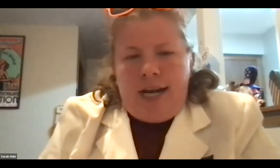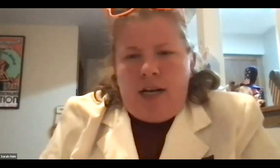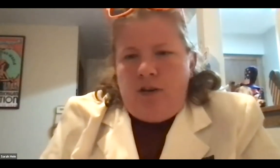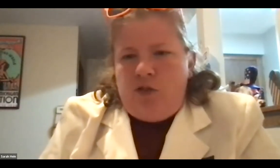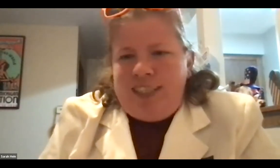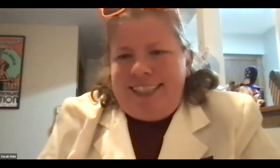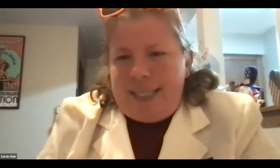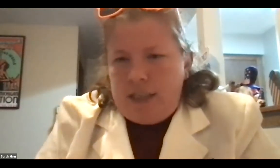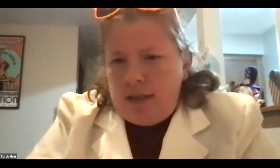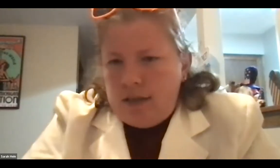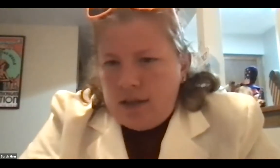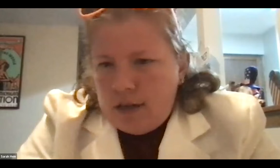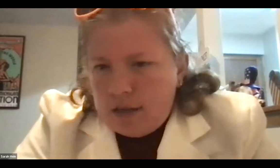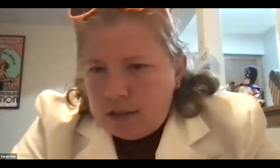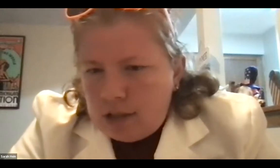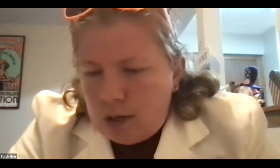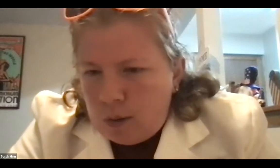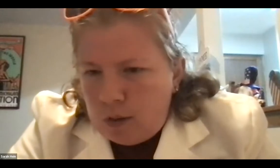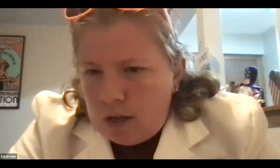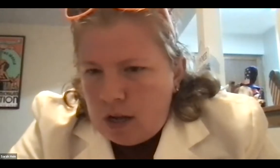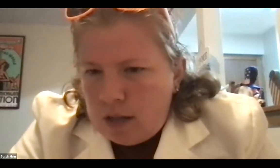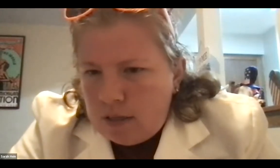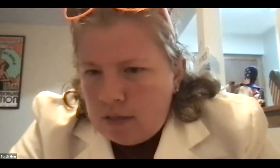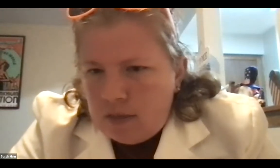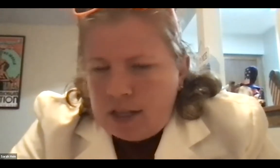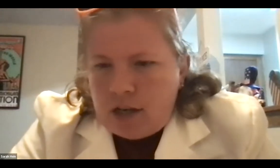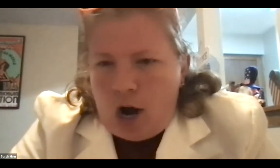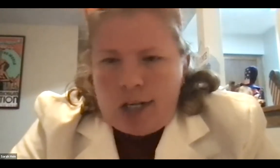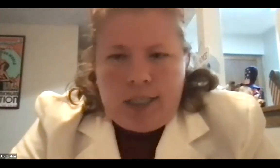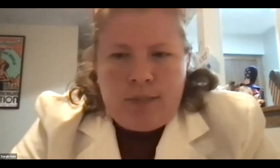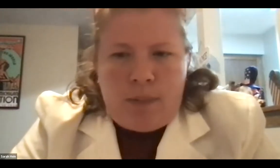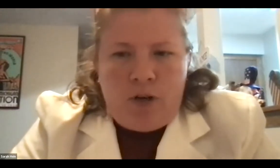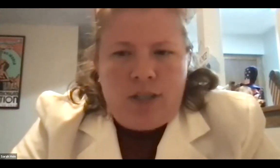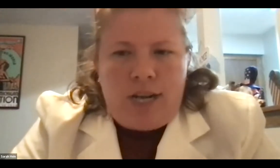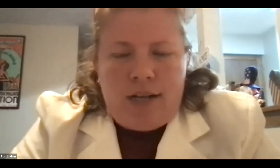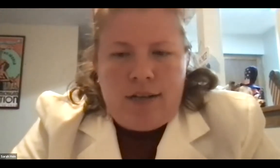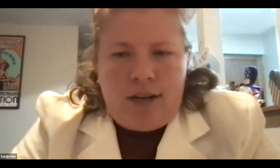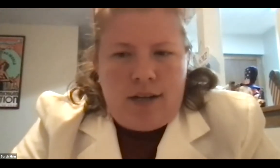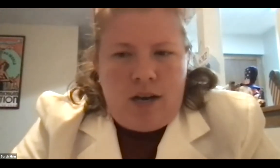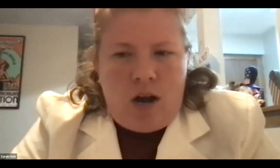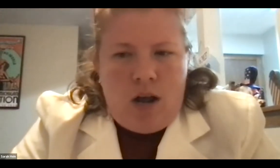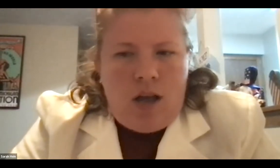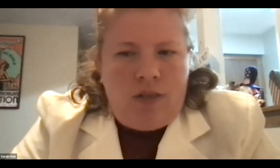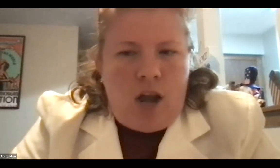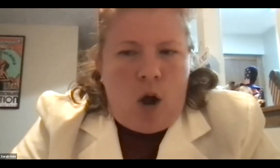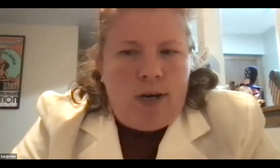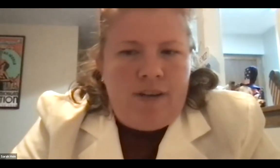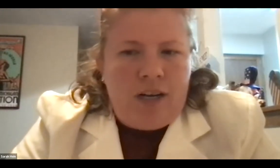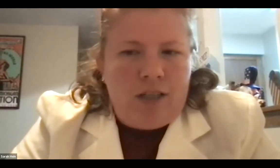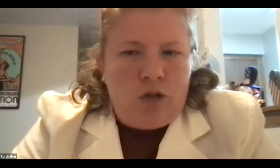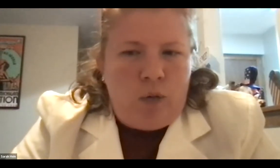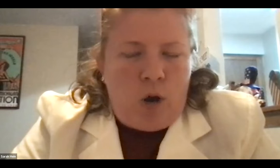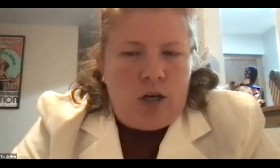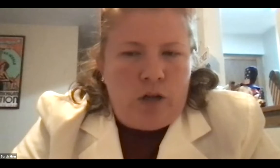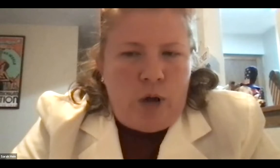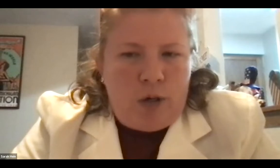have tonight is for Stacy. So this audience member said that they always forget